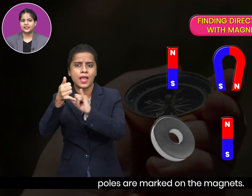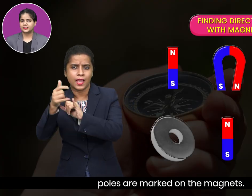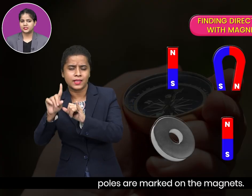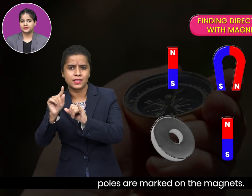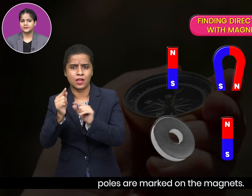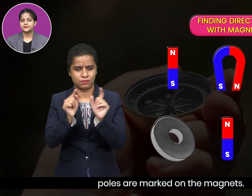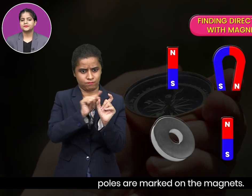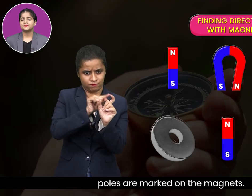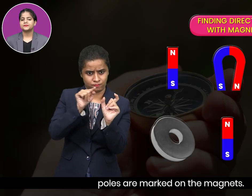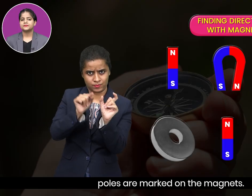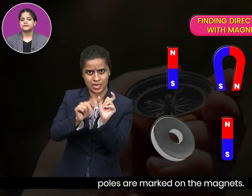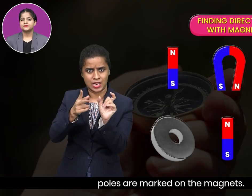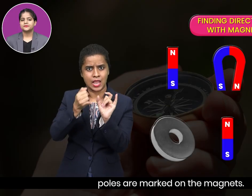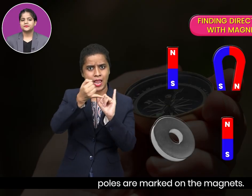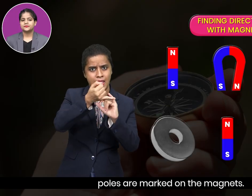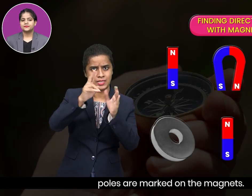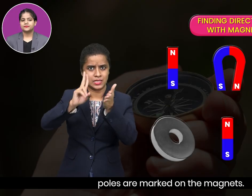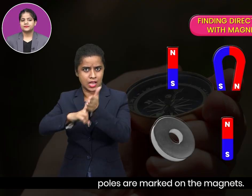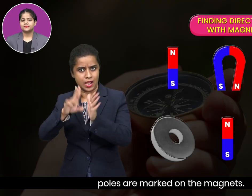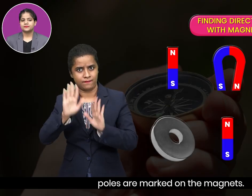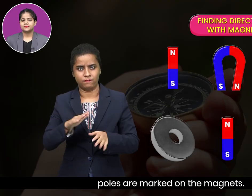the magnets.